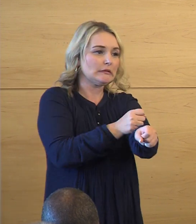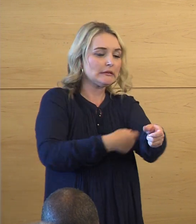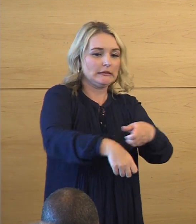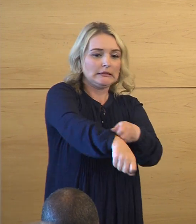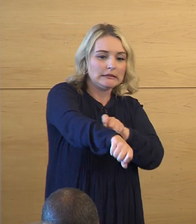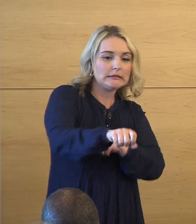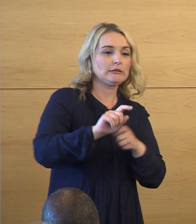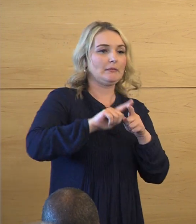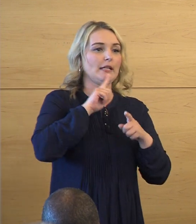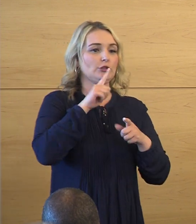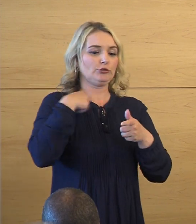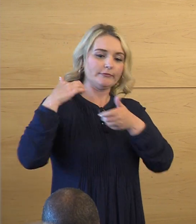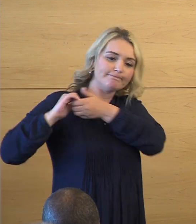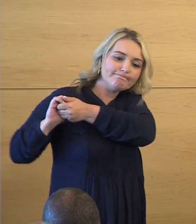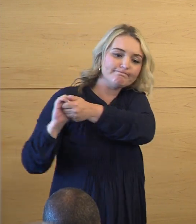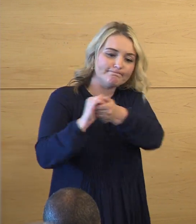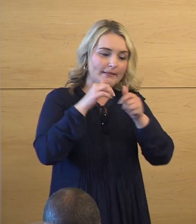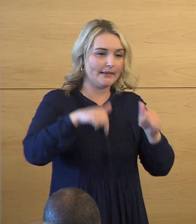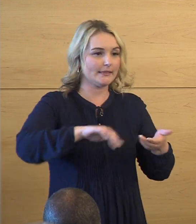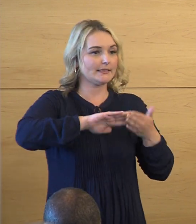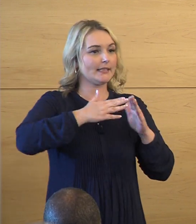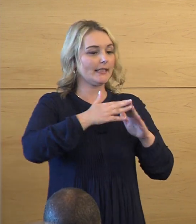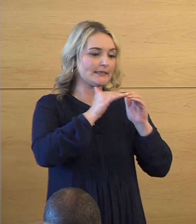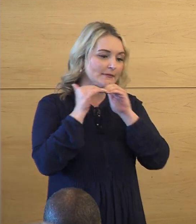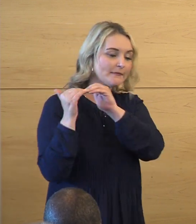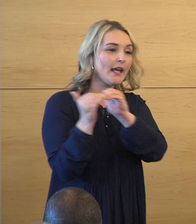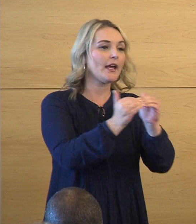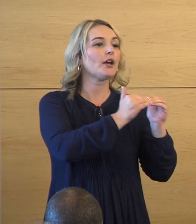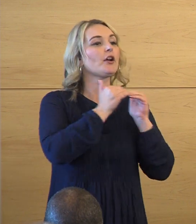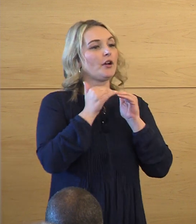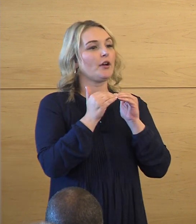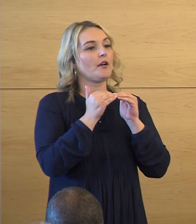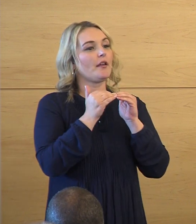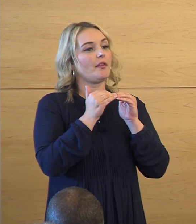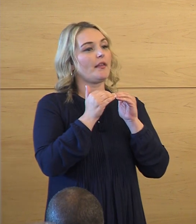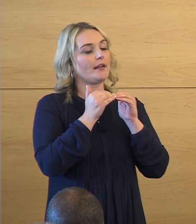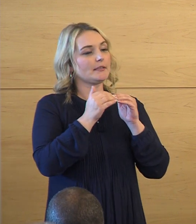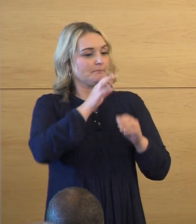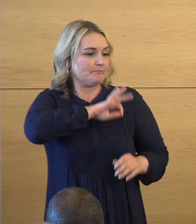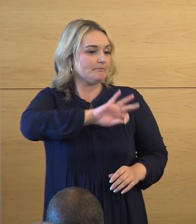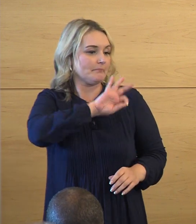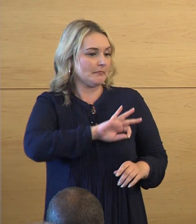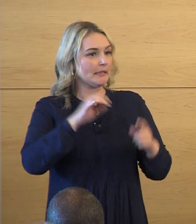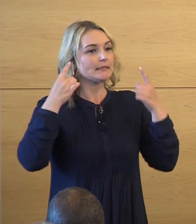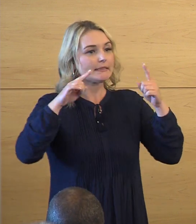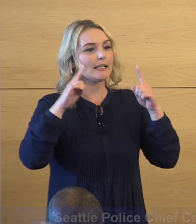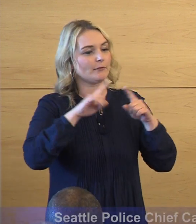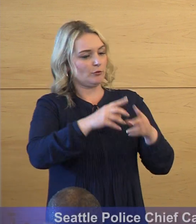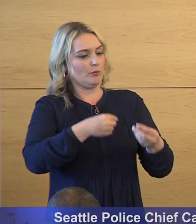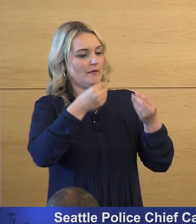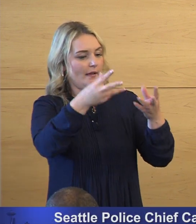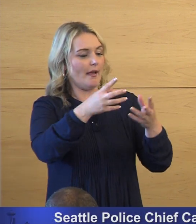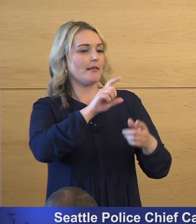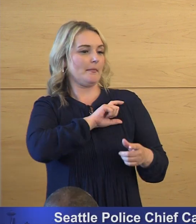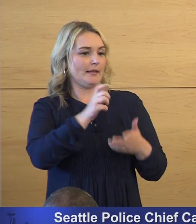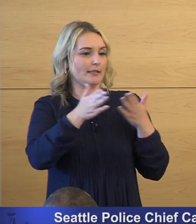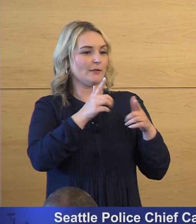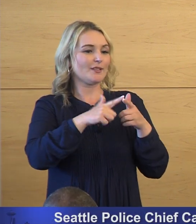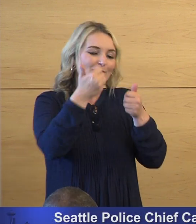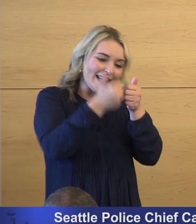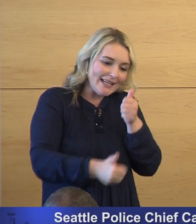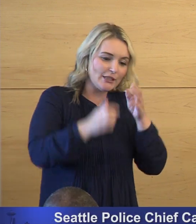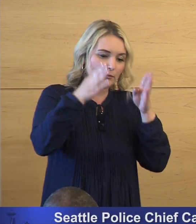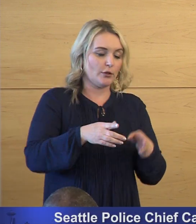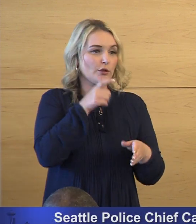sure that we have a city that is fair, that is just, that is equitable, and that is providing police service to each and every person who lives